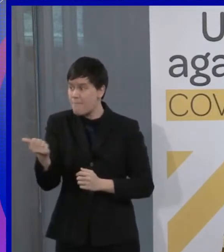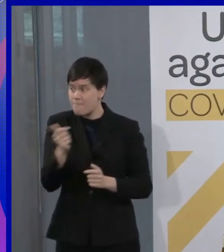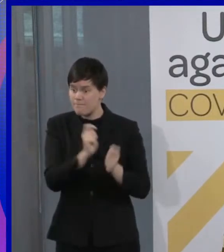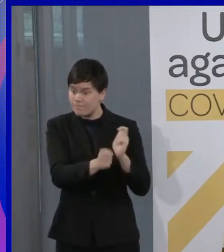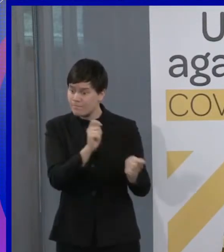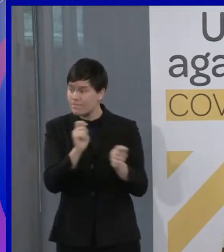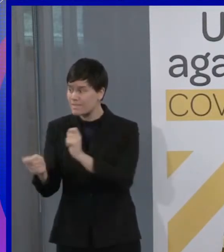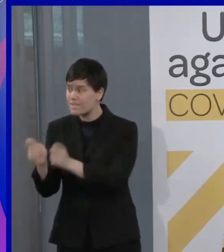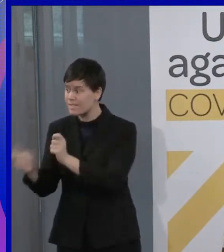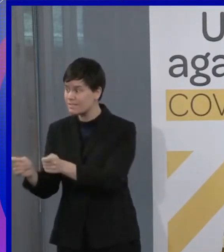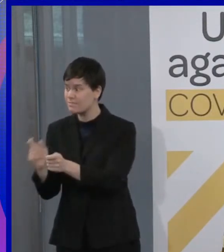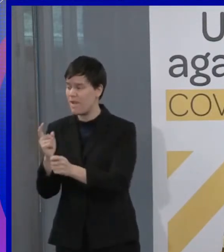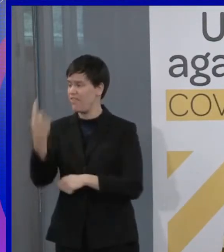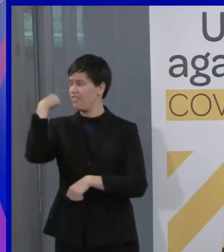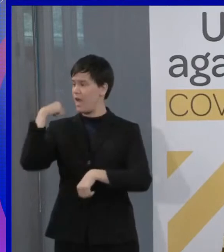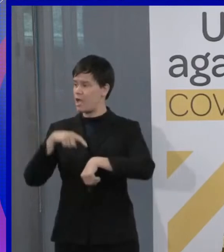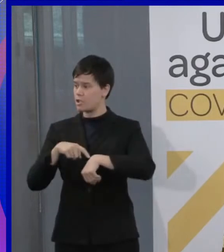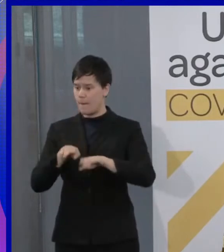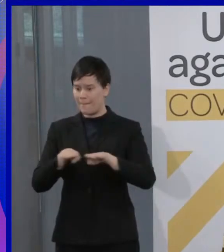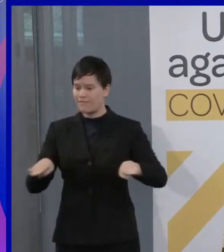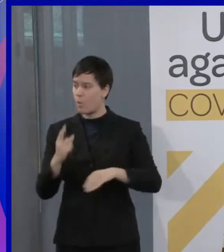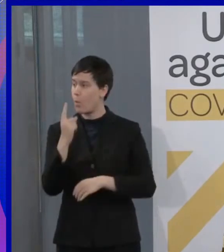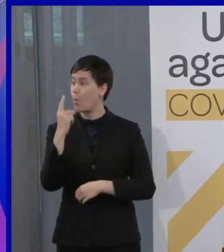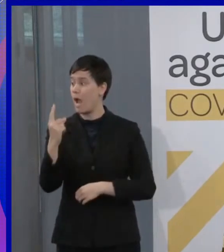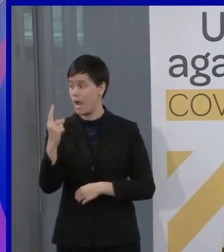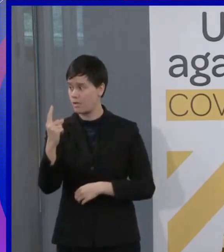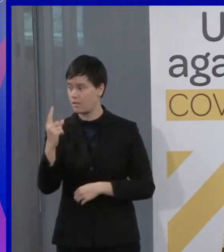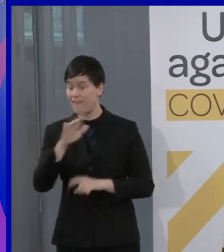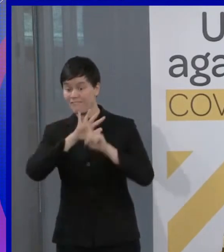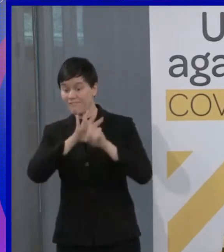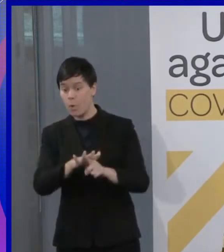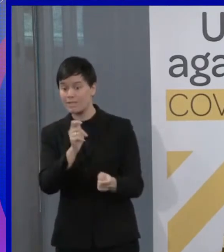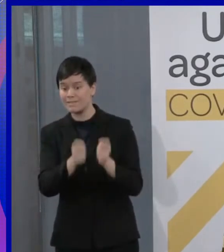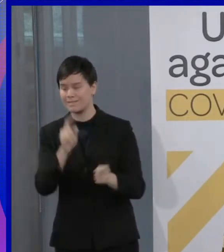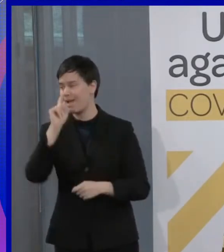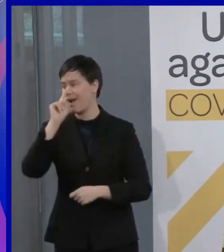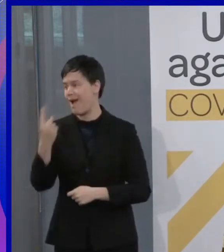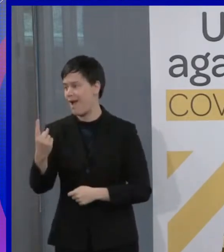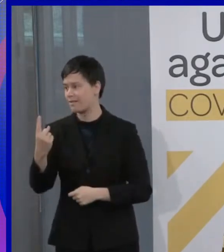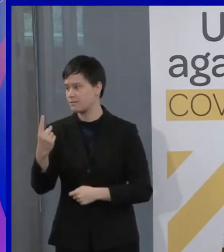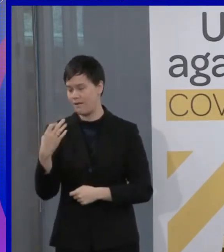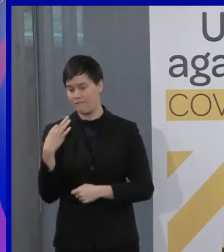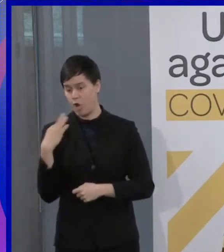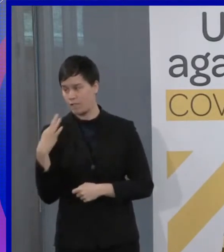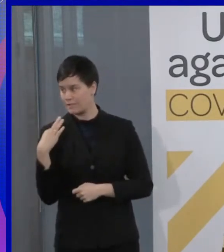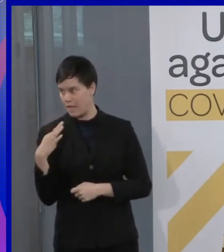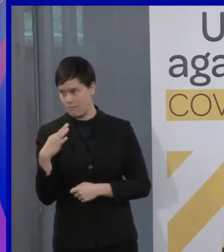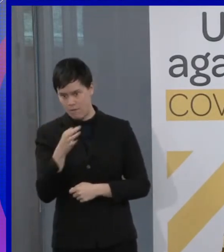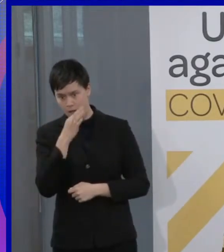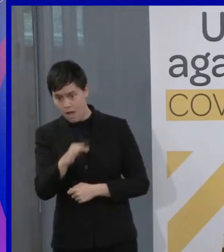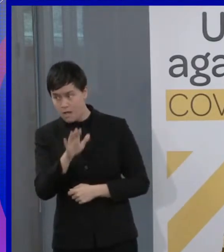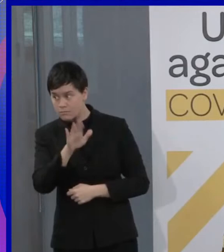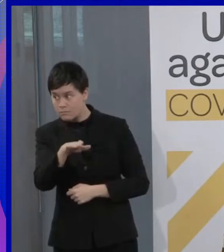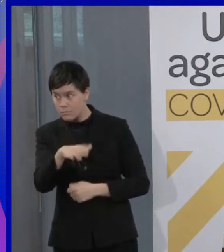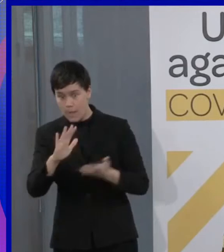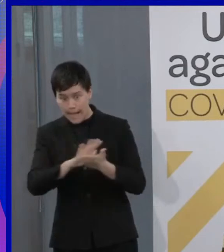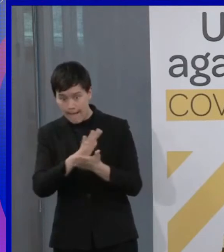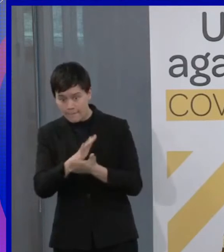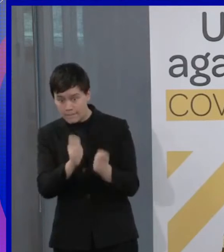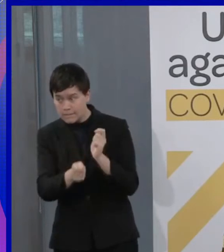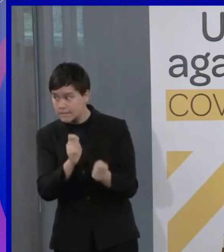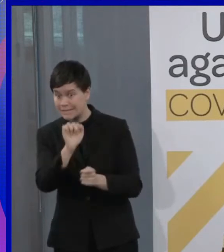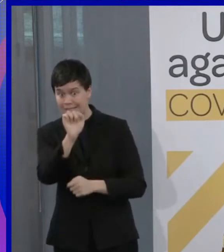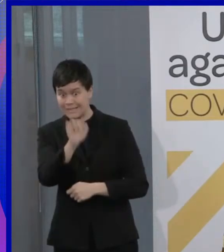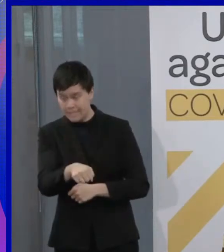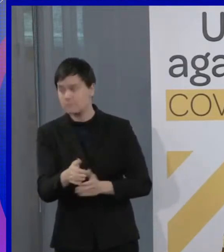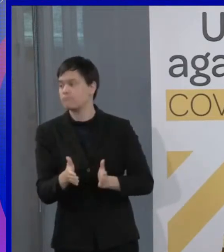Level 1, the testing was voluntary, and like other New Zealanders, many of our workers in those settings